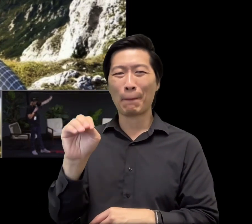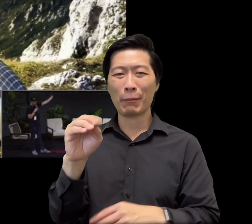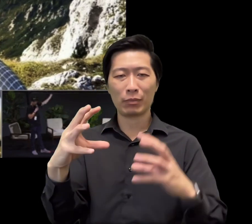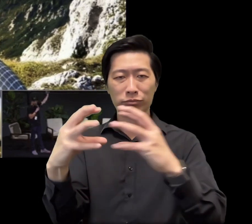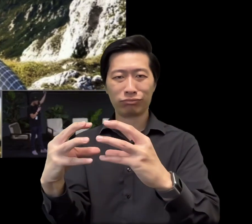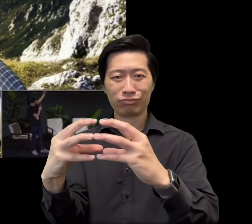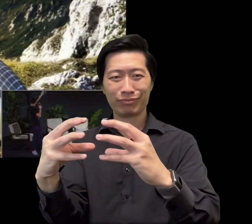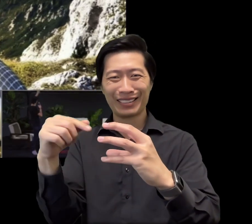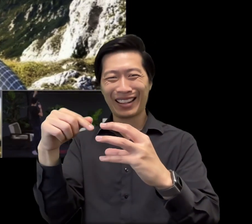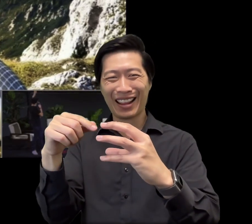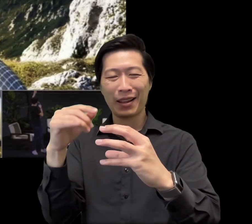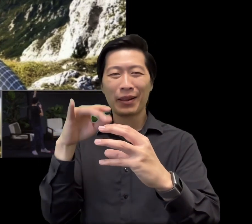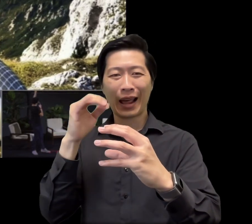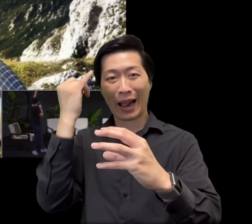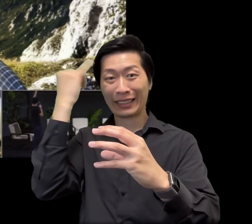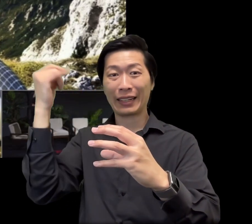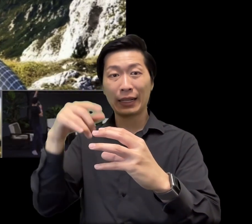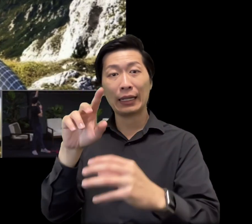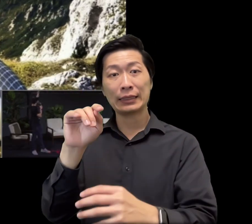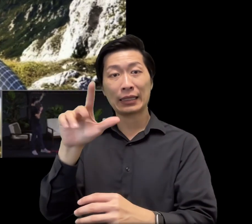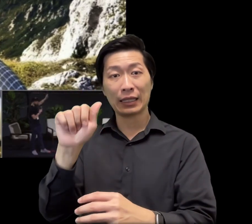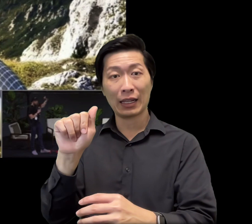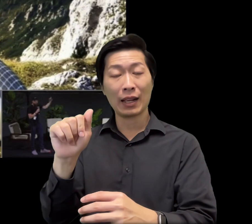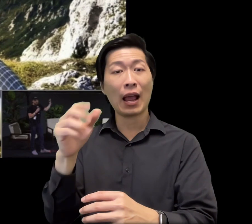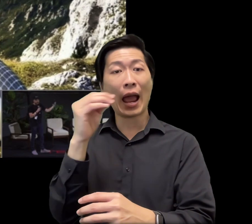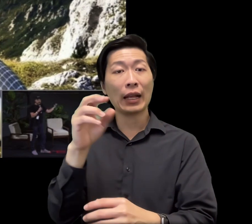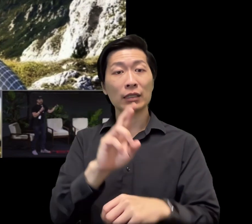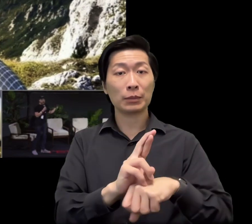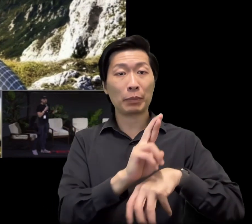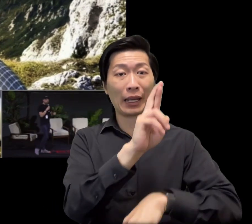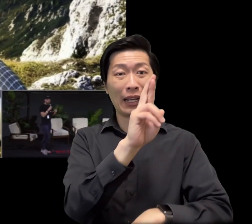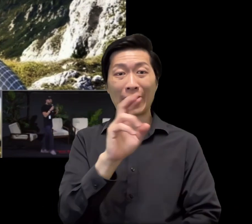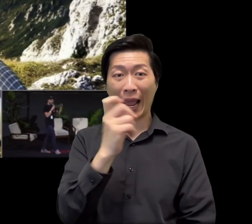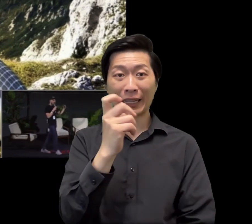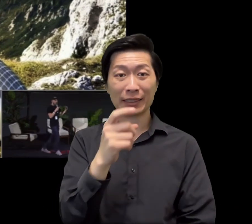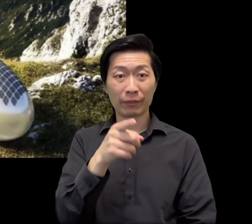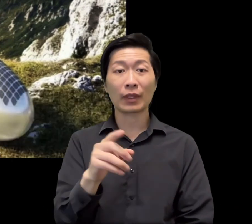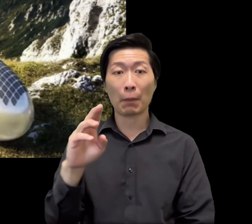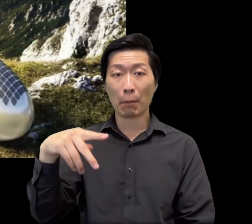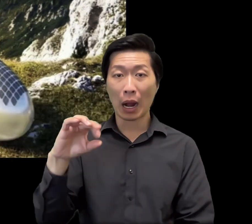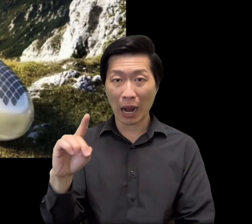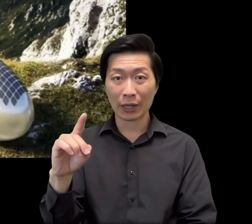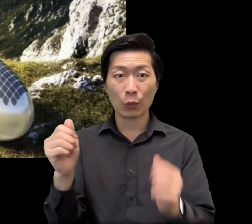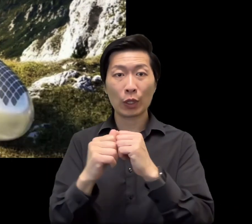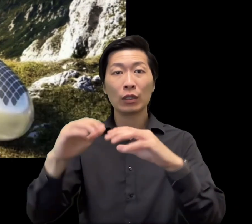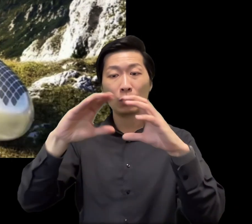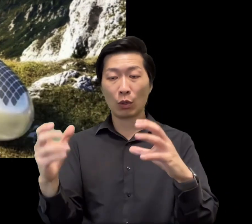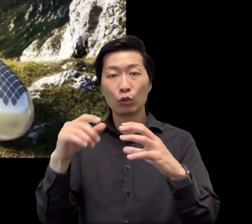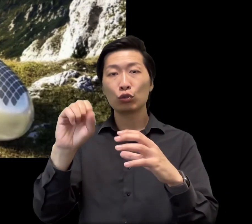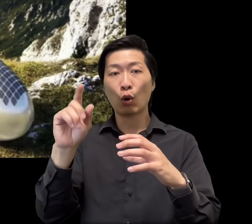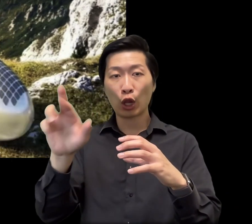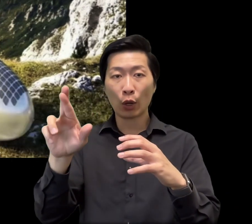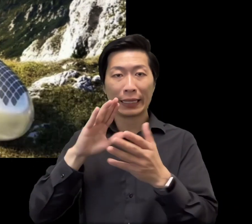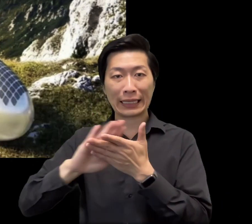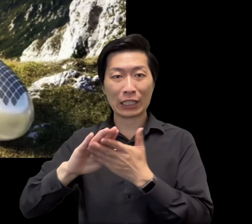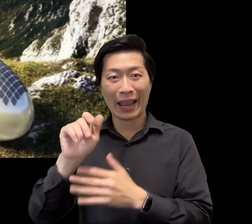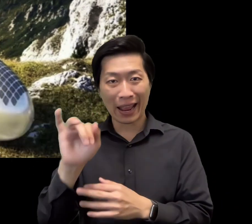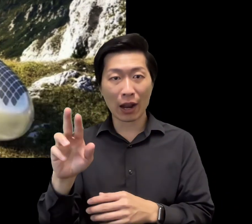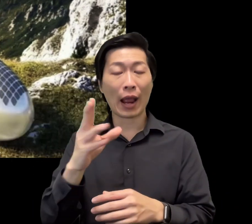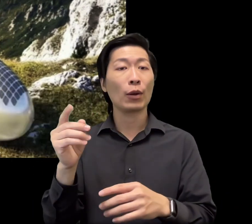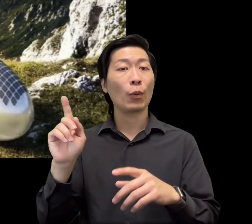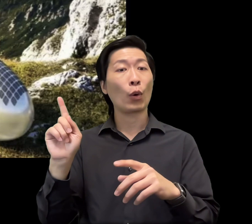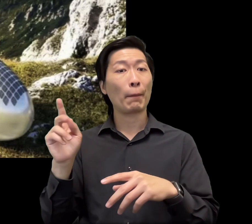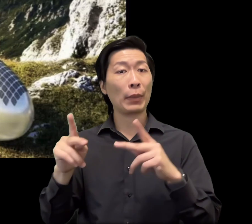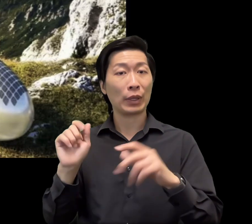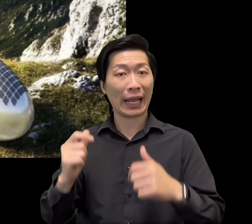already exists. But it's the idea that a Tesla and SpaceX collab will happen to create a pod with solar roof that cleans your air, that's like where